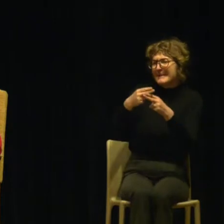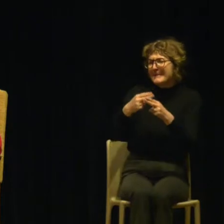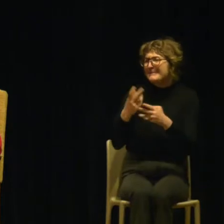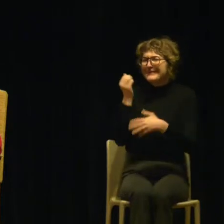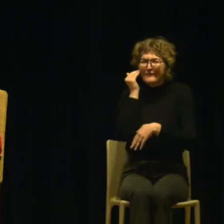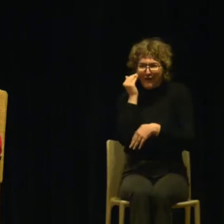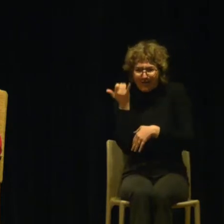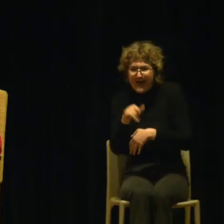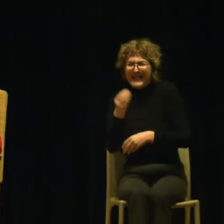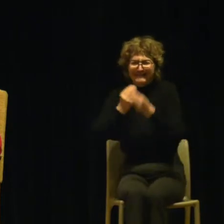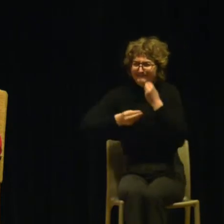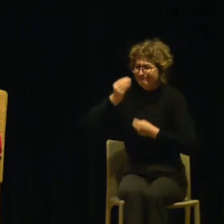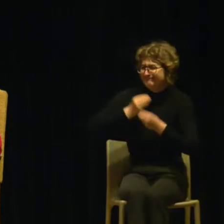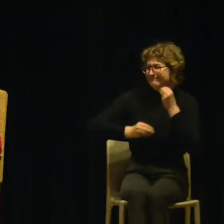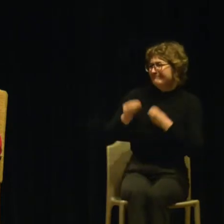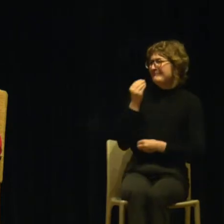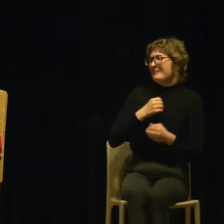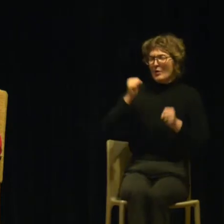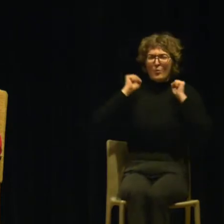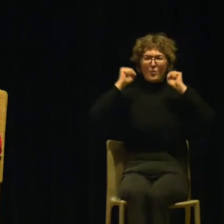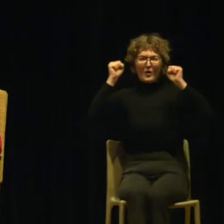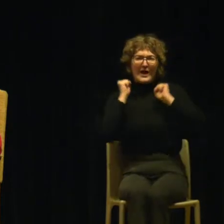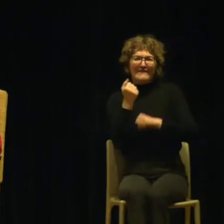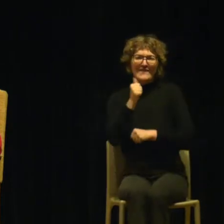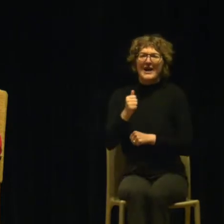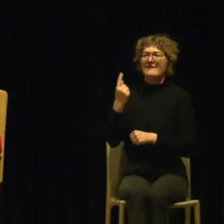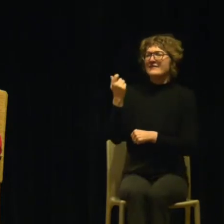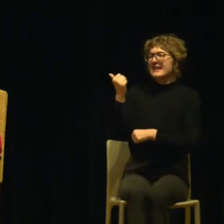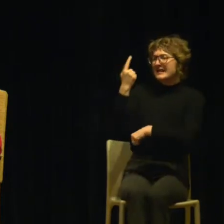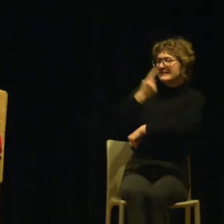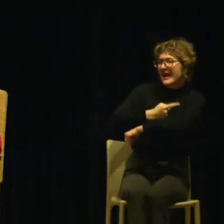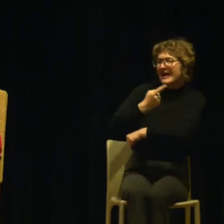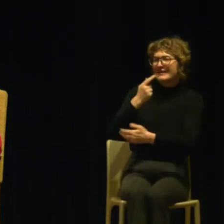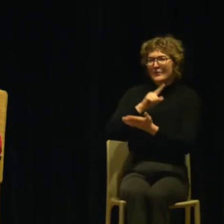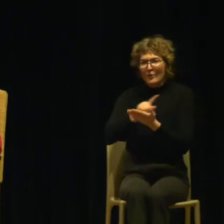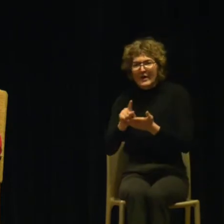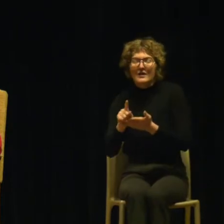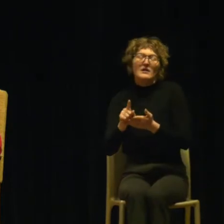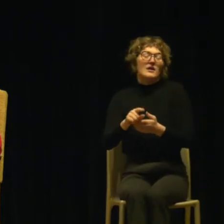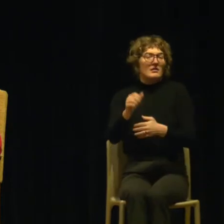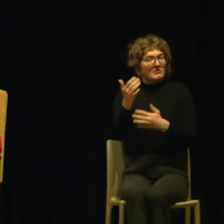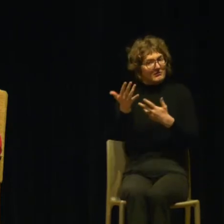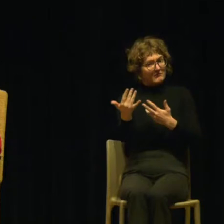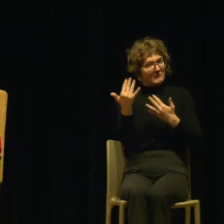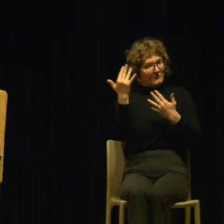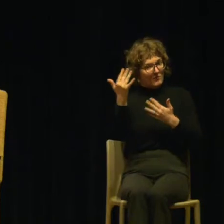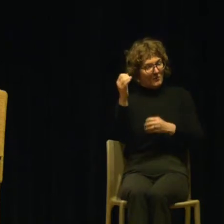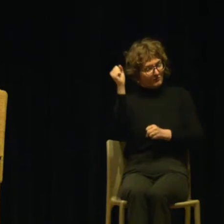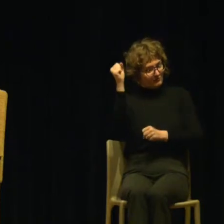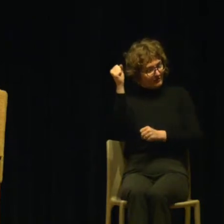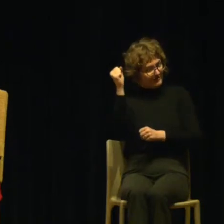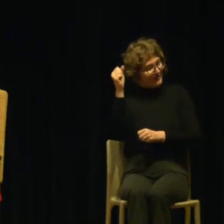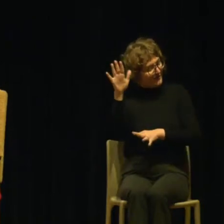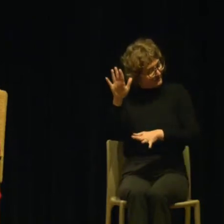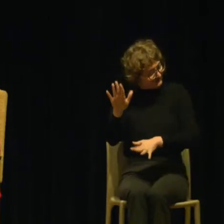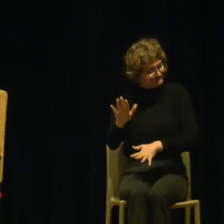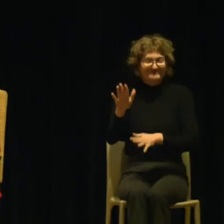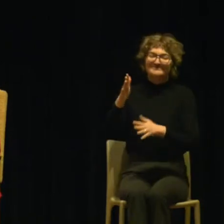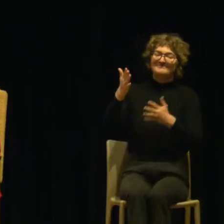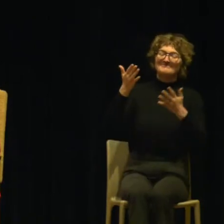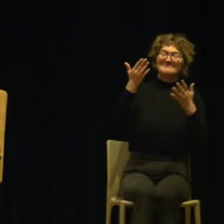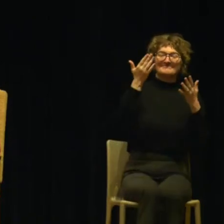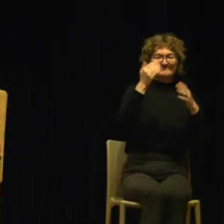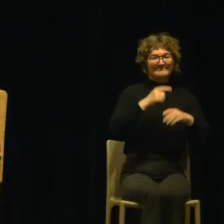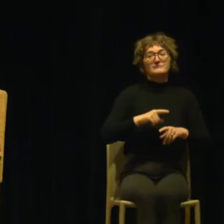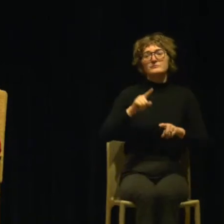to work out five days a week. Right. And you're like 65 and you're like, listen, something else, you know? So there has to be different. So,